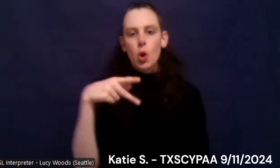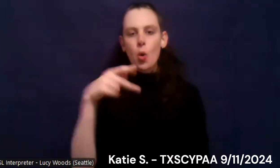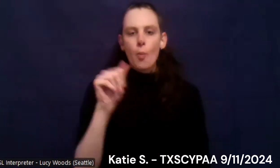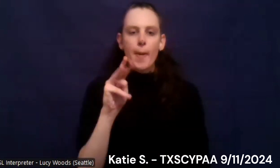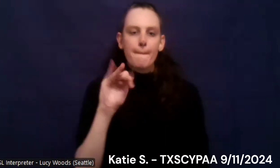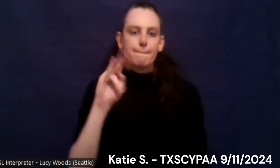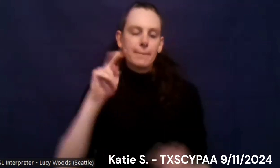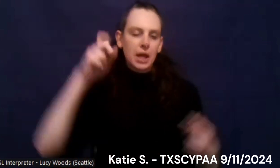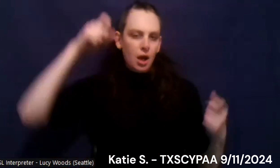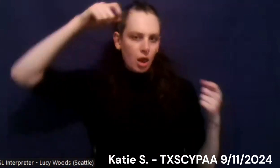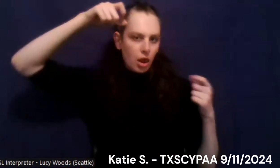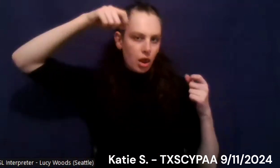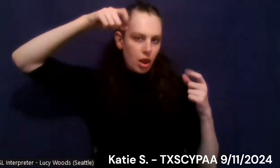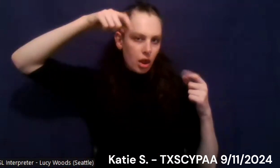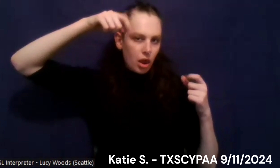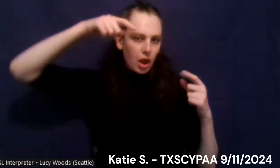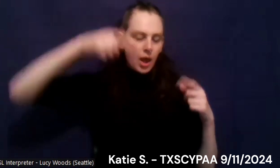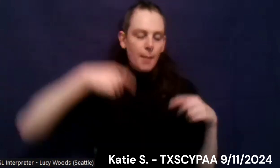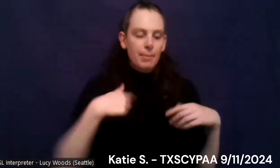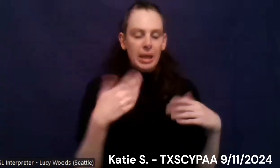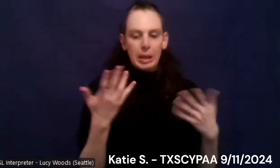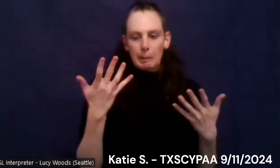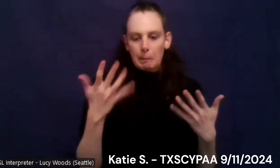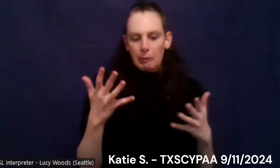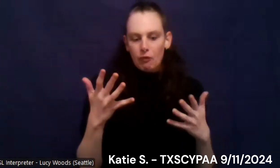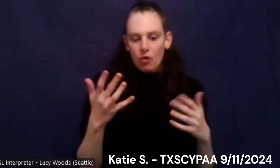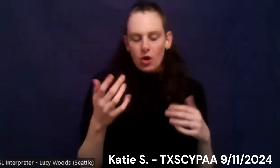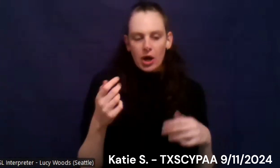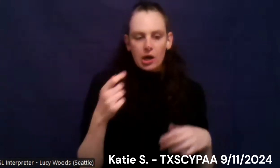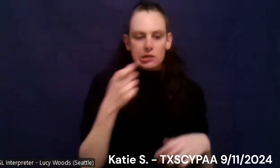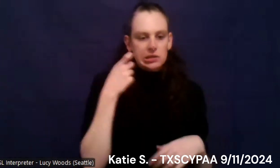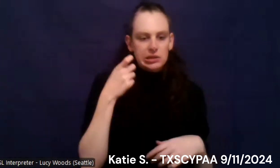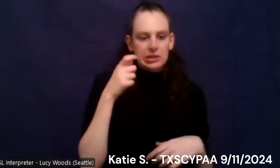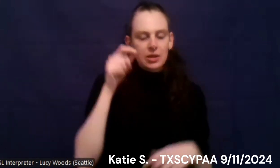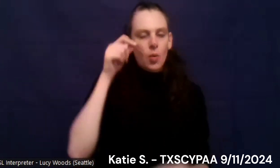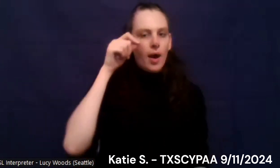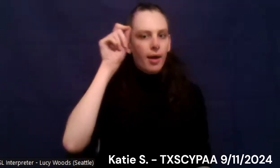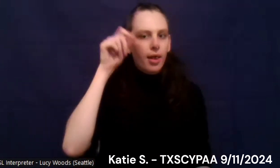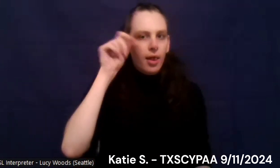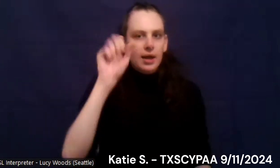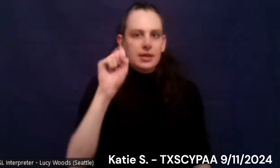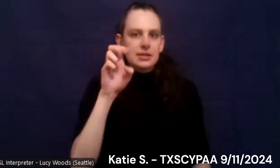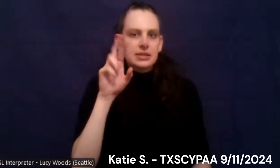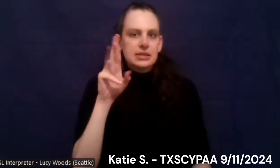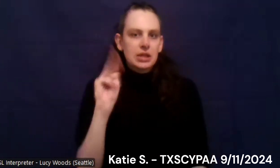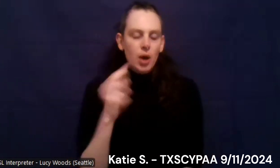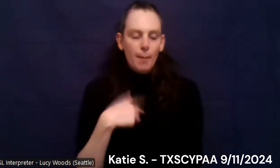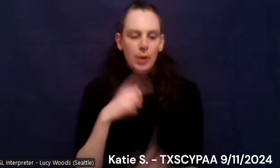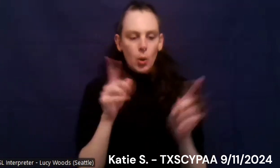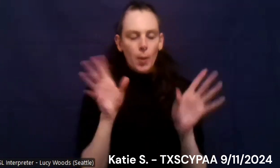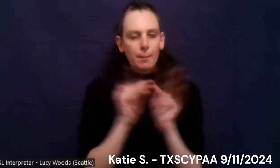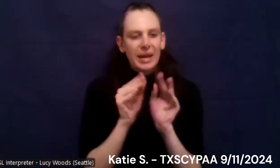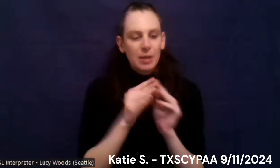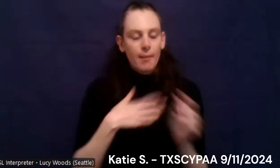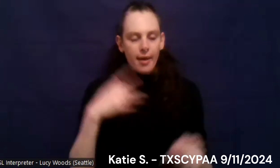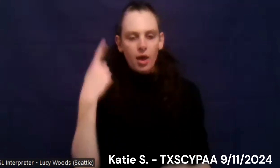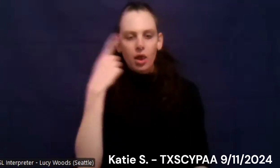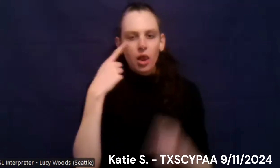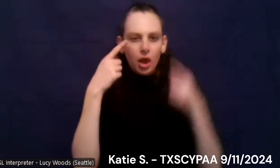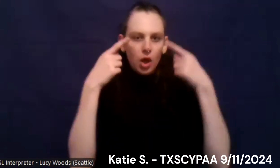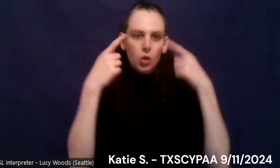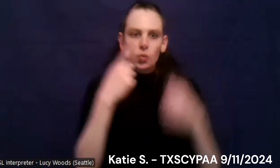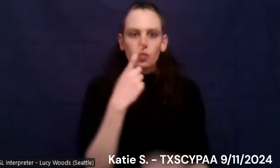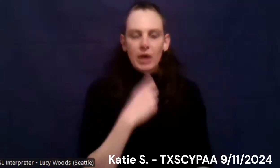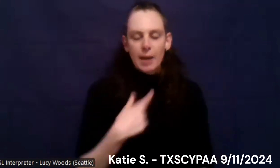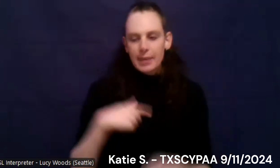gotten addicted to eyelash serum to the point that like I would go to meetings and my eyes were like red, and people like, and I would still go buy